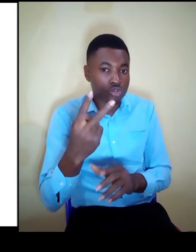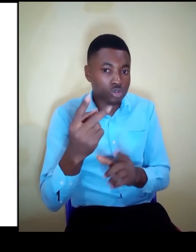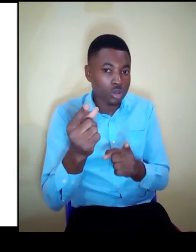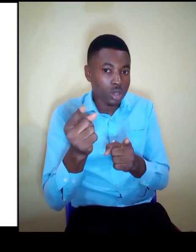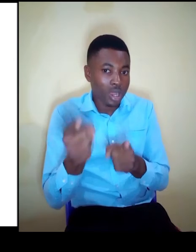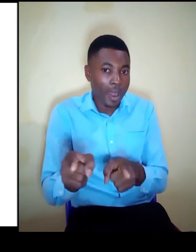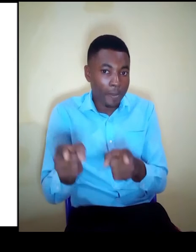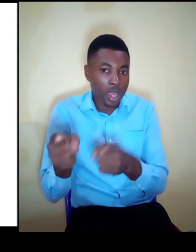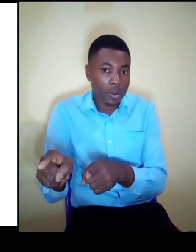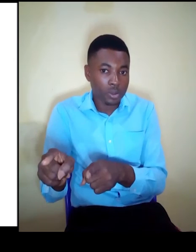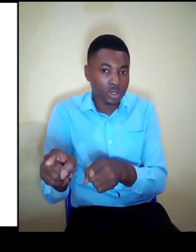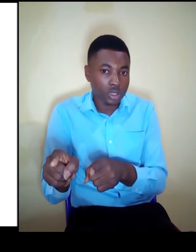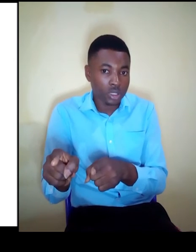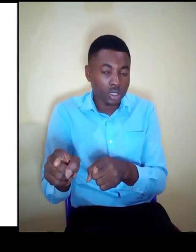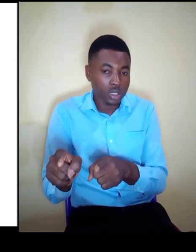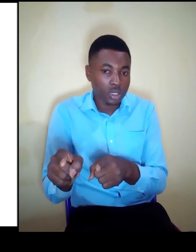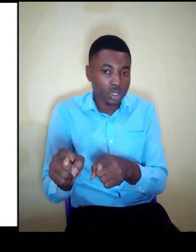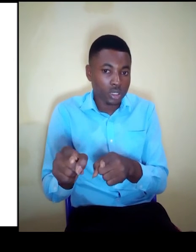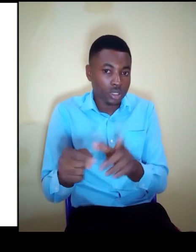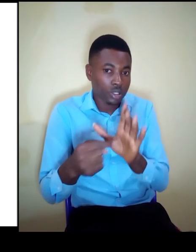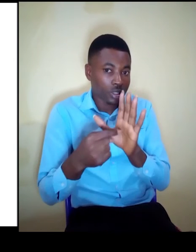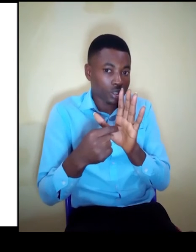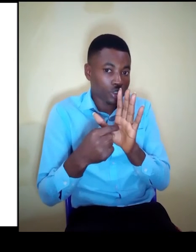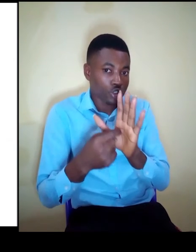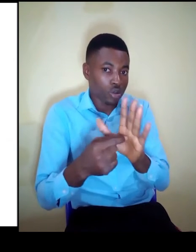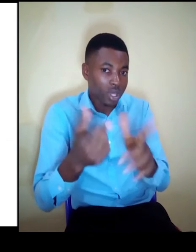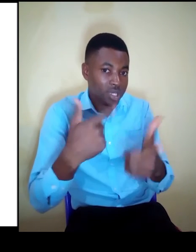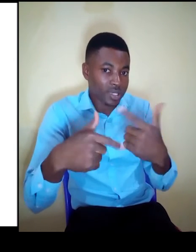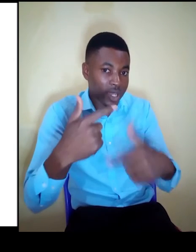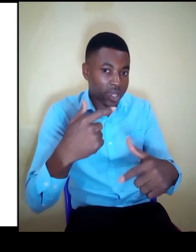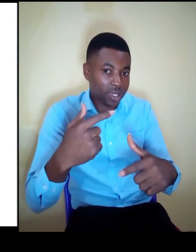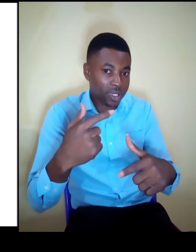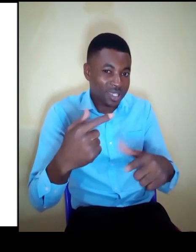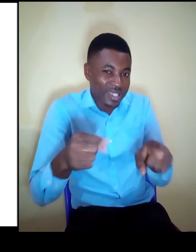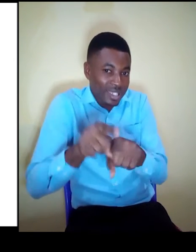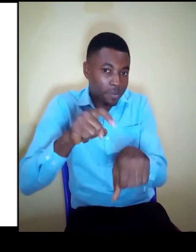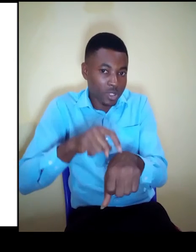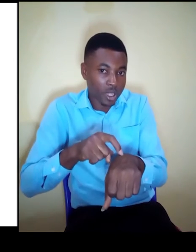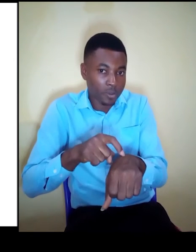or two referents being expressed simultaneously.